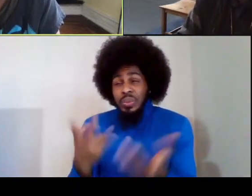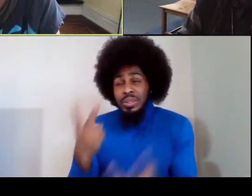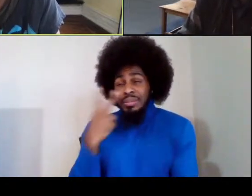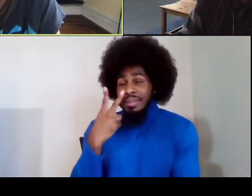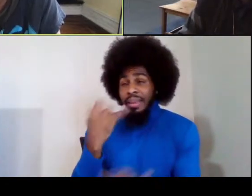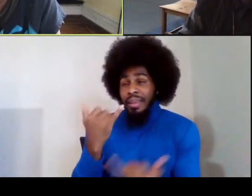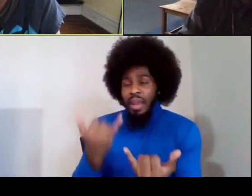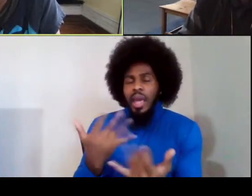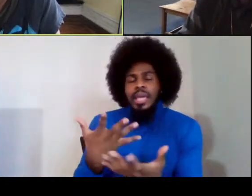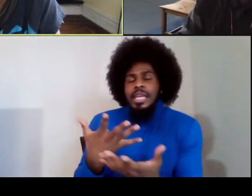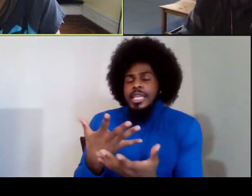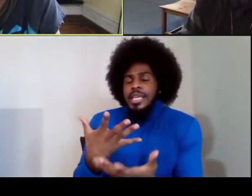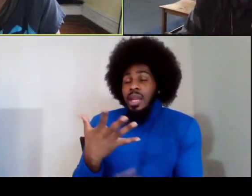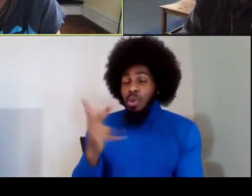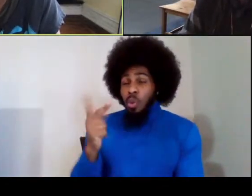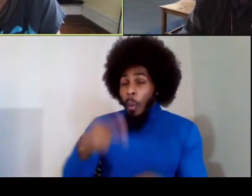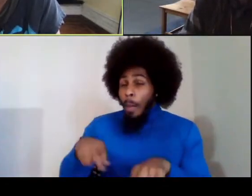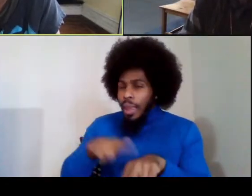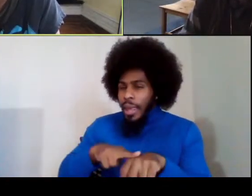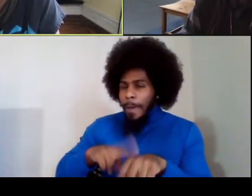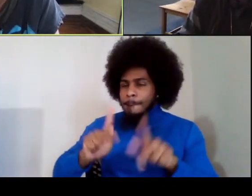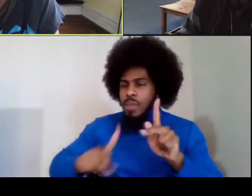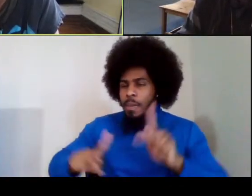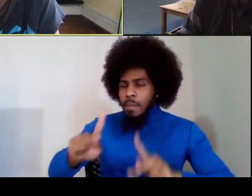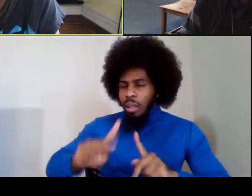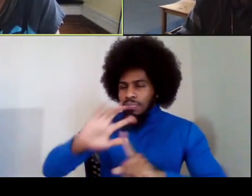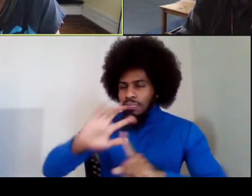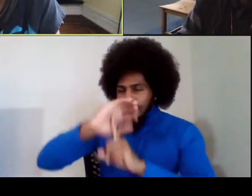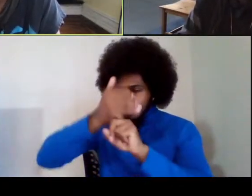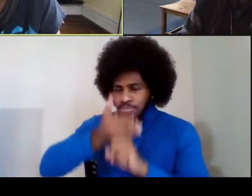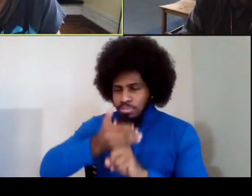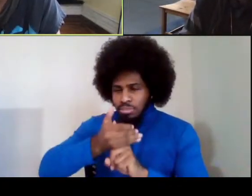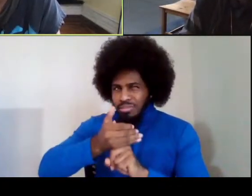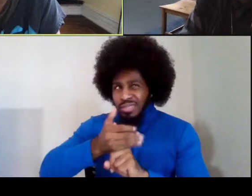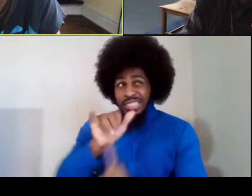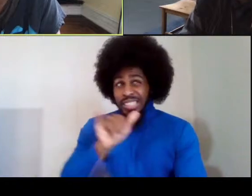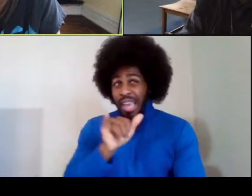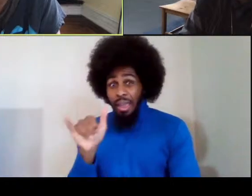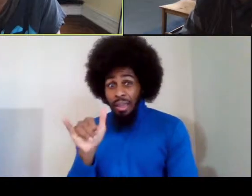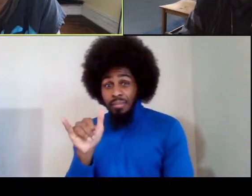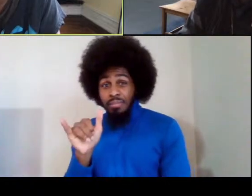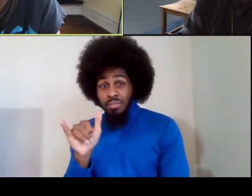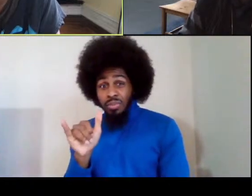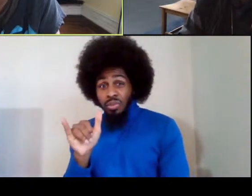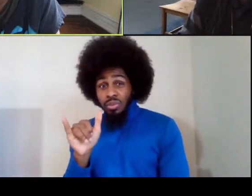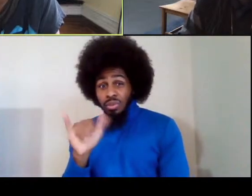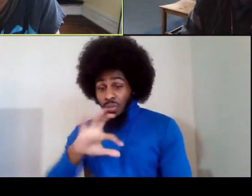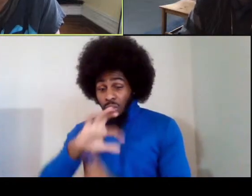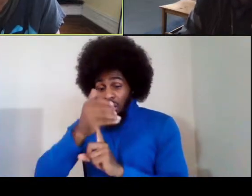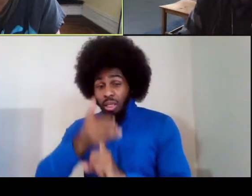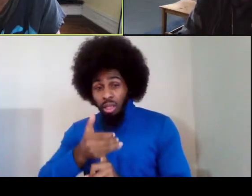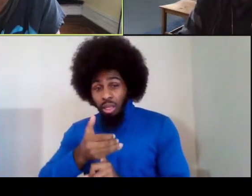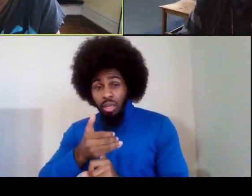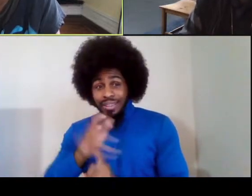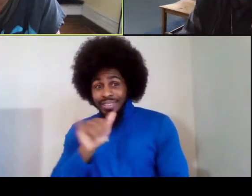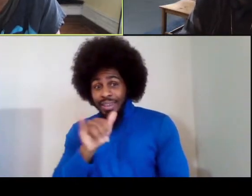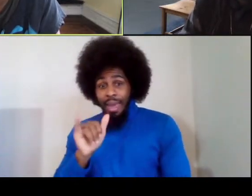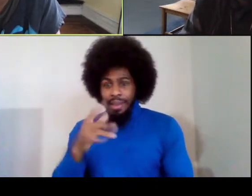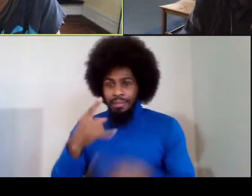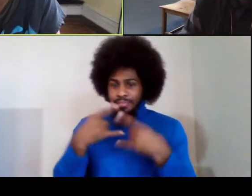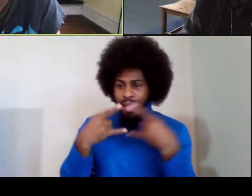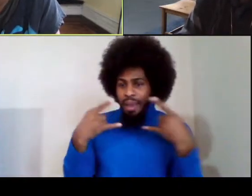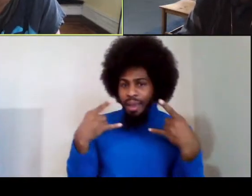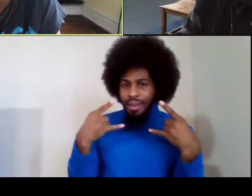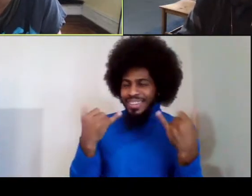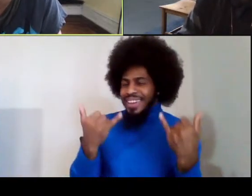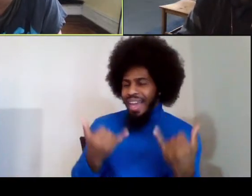now you take the mask off, you're not even processing that you are wearing, lots of people are wearing